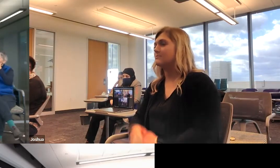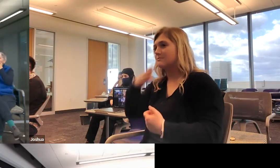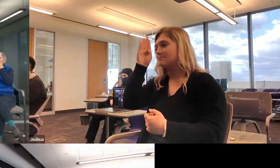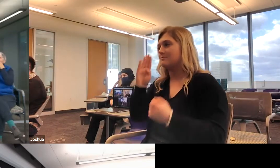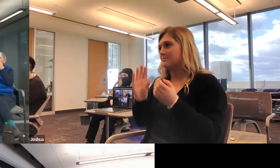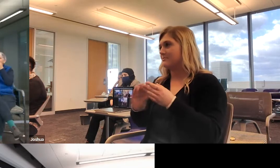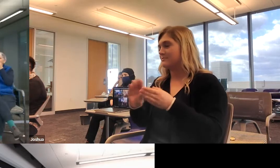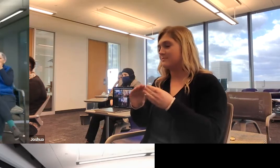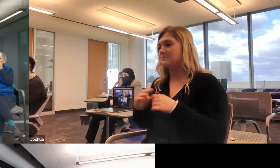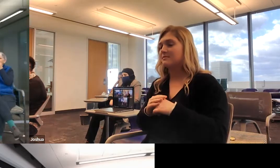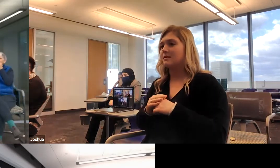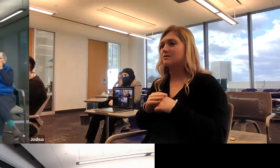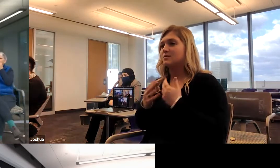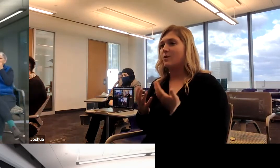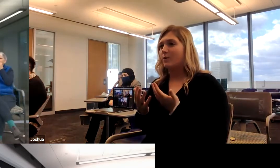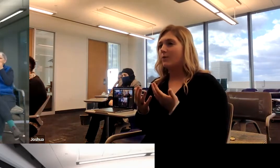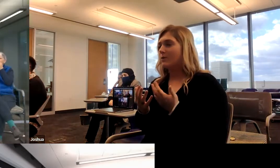This is Betsy. So,